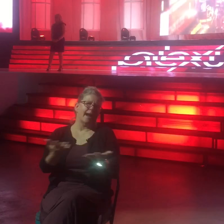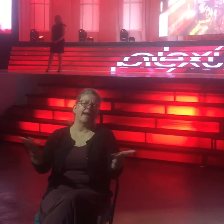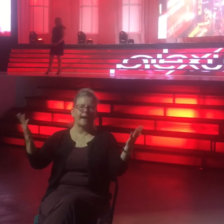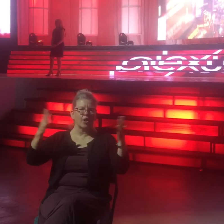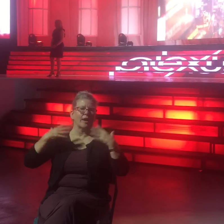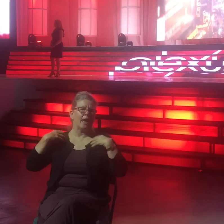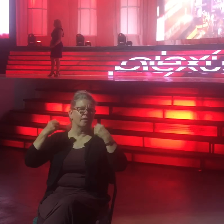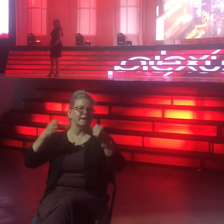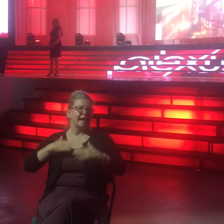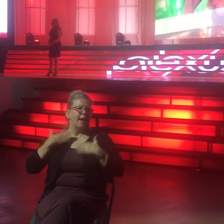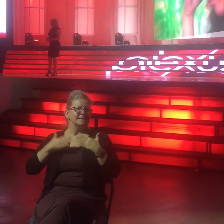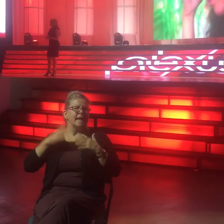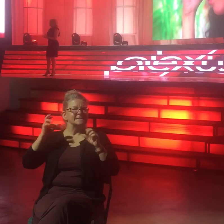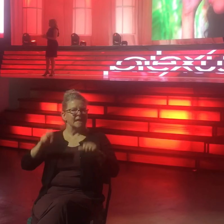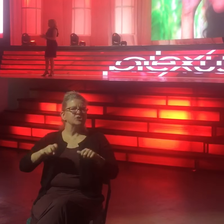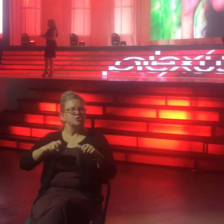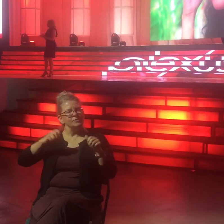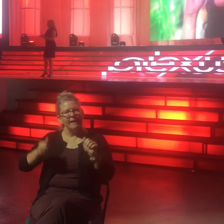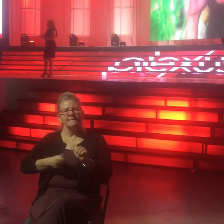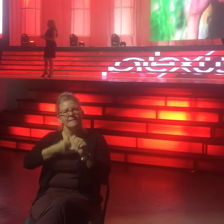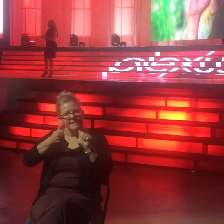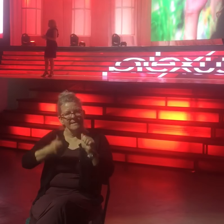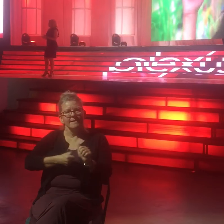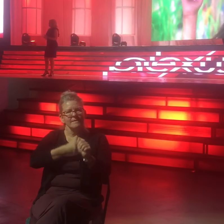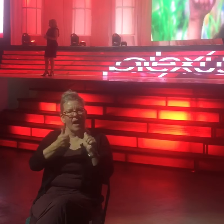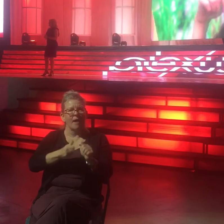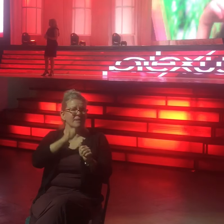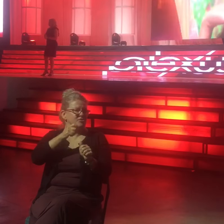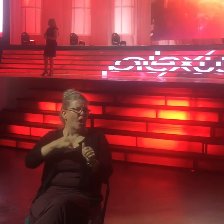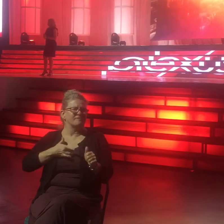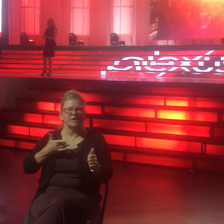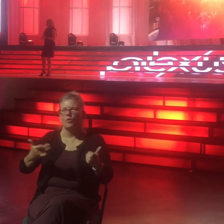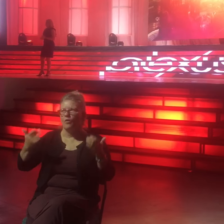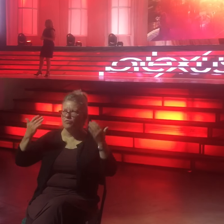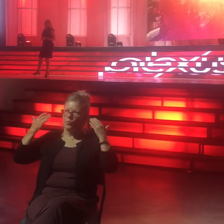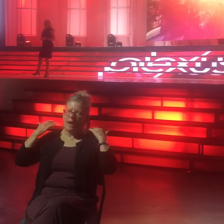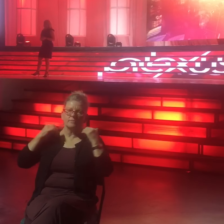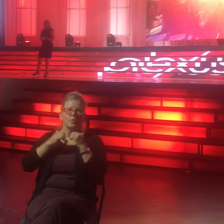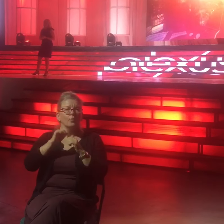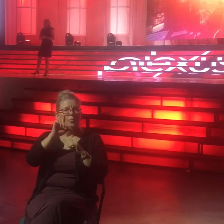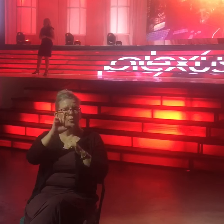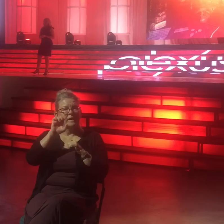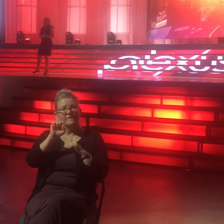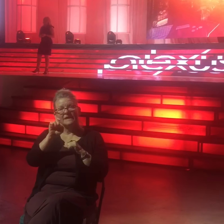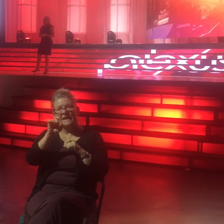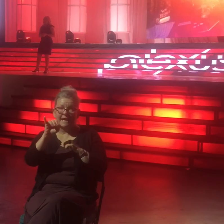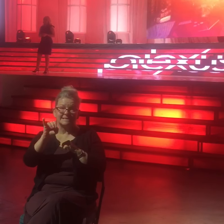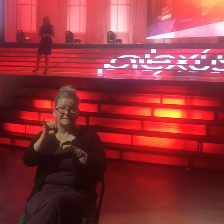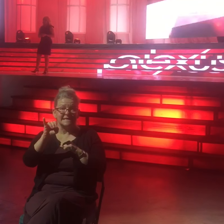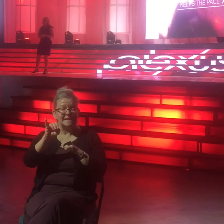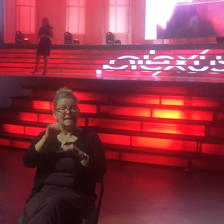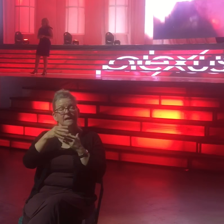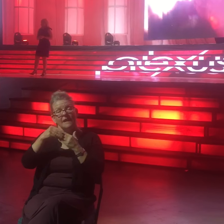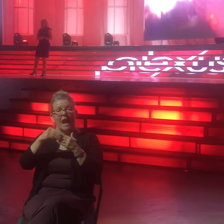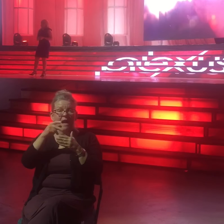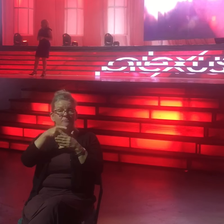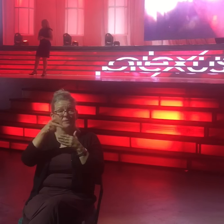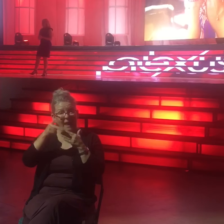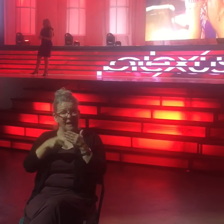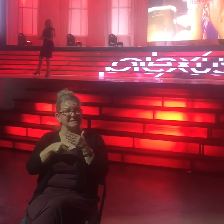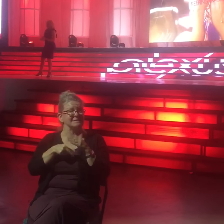pace in a way that won't leave you overwhelmed. With LEXI by Plexus, you are not alone. This